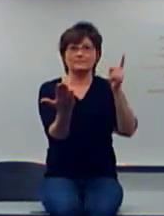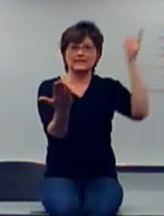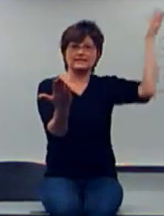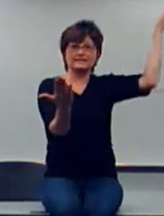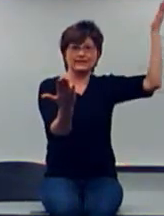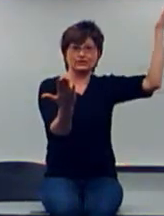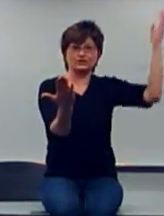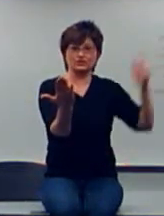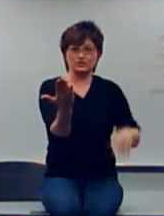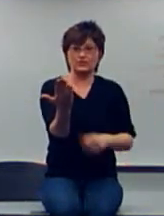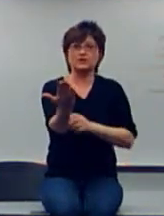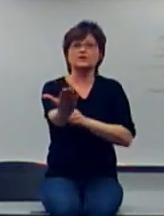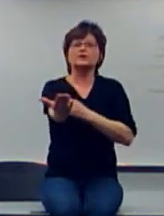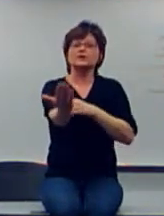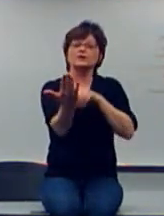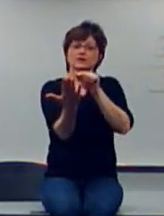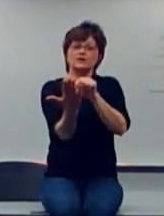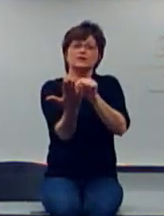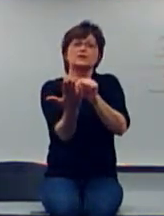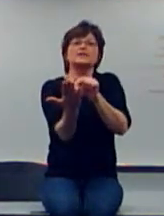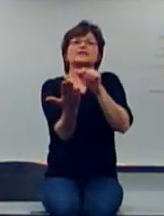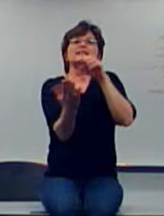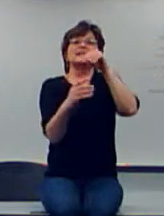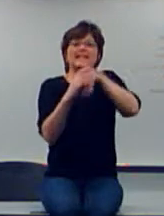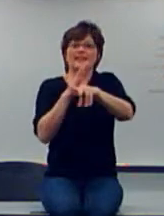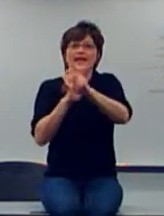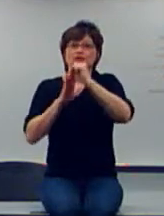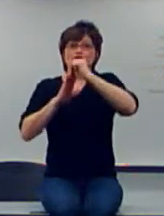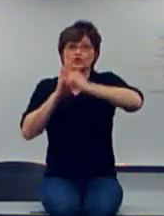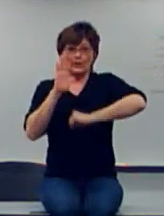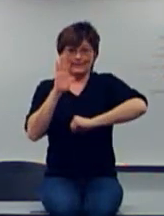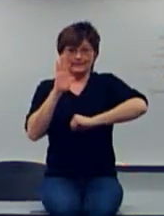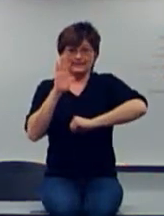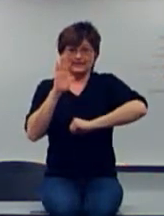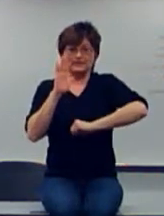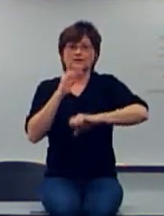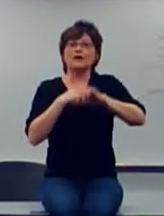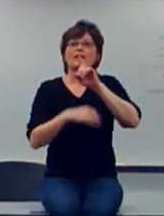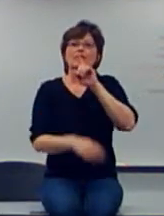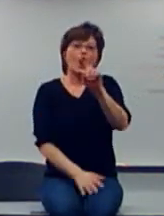So the whole 7 minutes, they're reading it. Or there's a lecture.